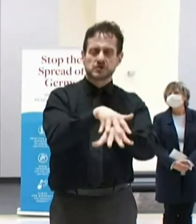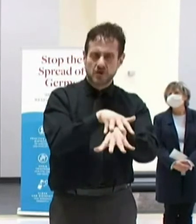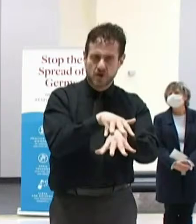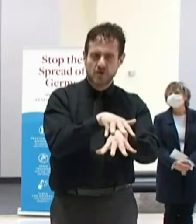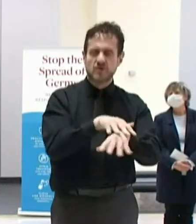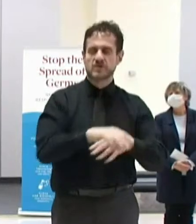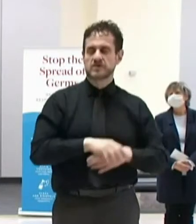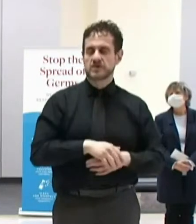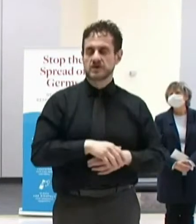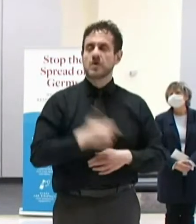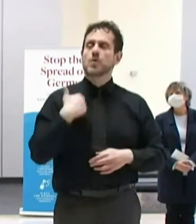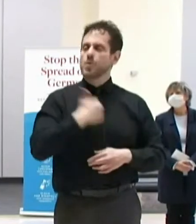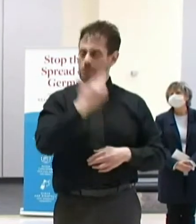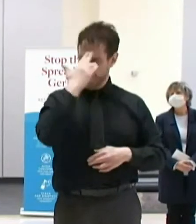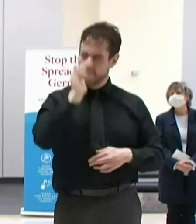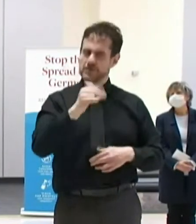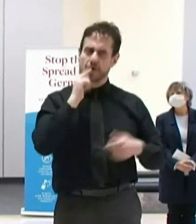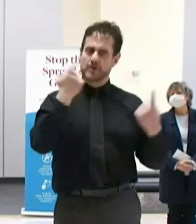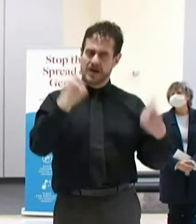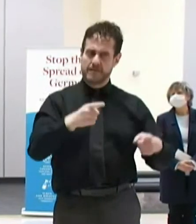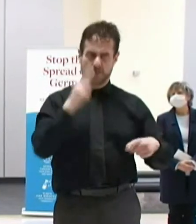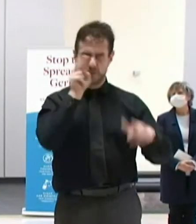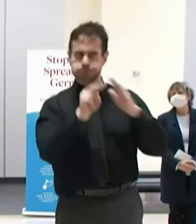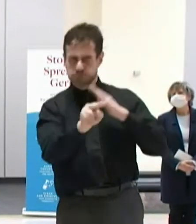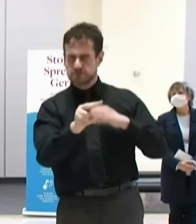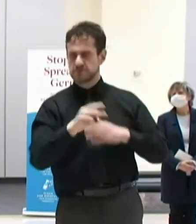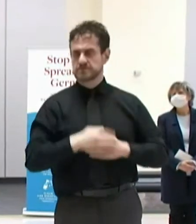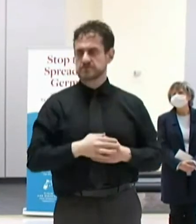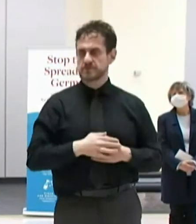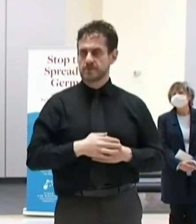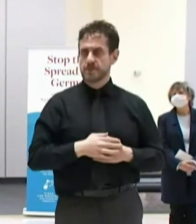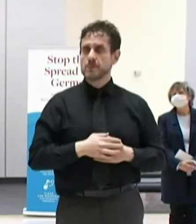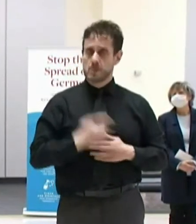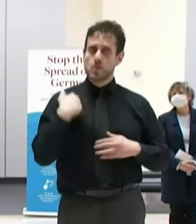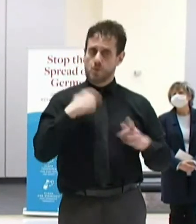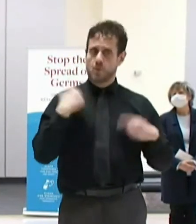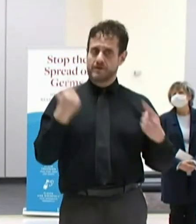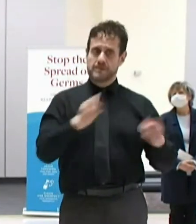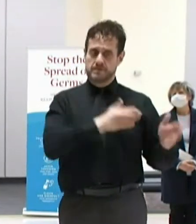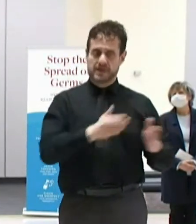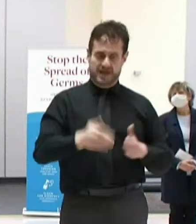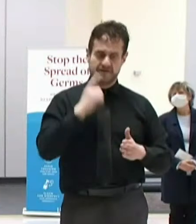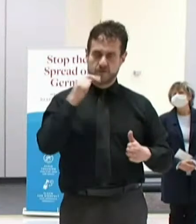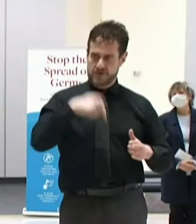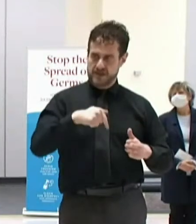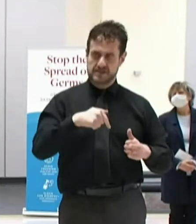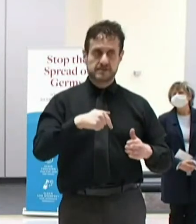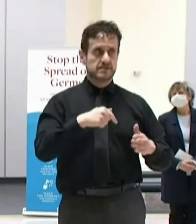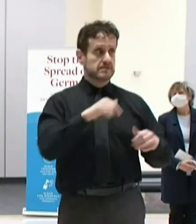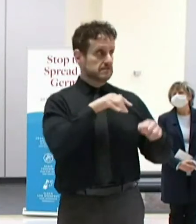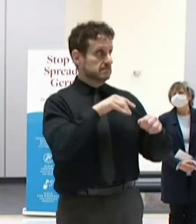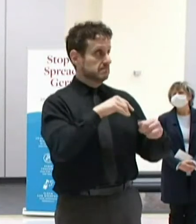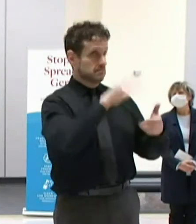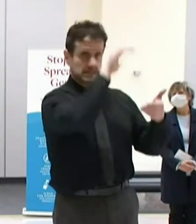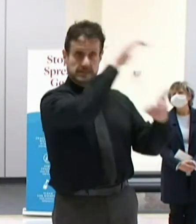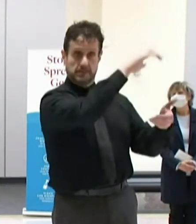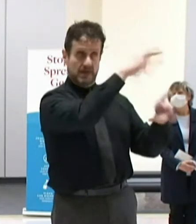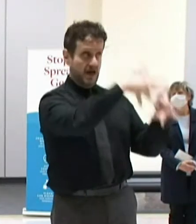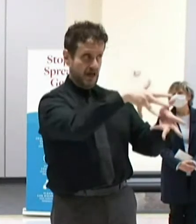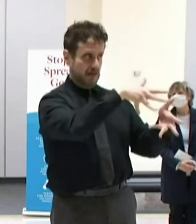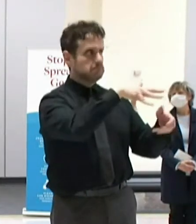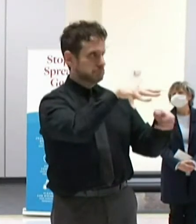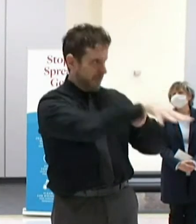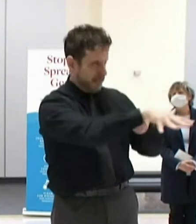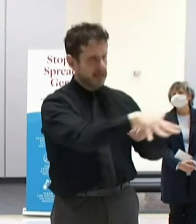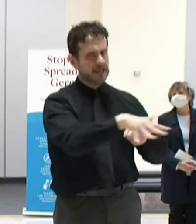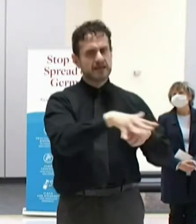demand, that we would get to a point where we had more supply than demand. So we've been planning for this for some time now. You can see that it